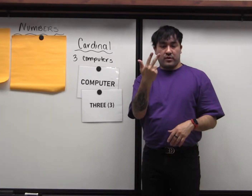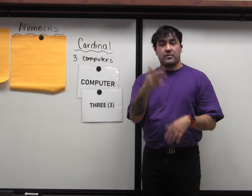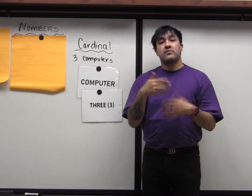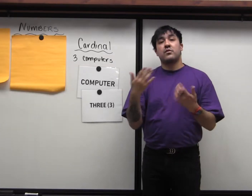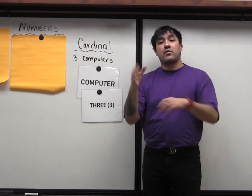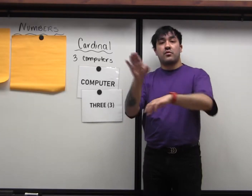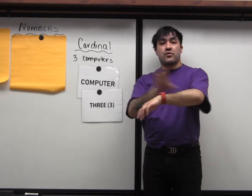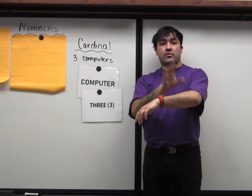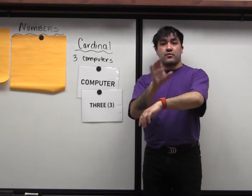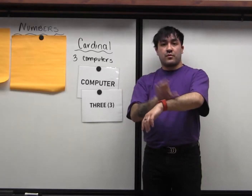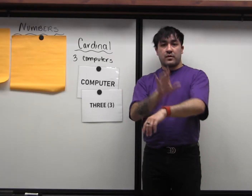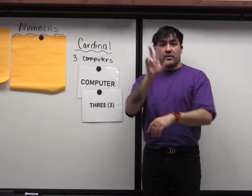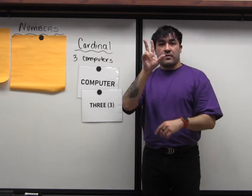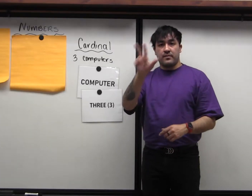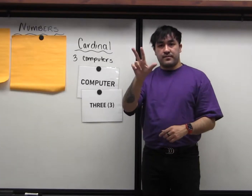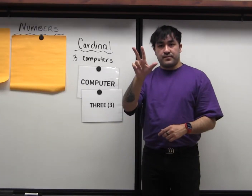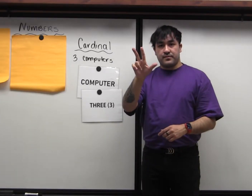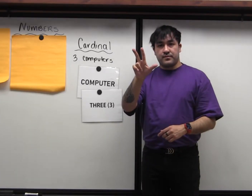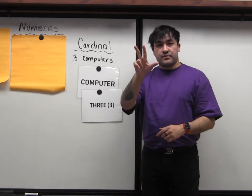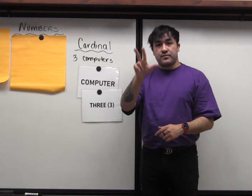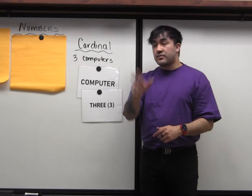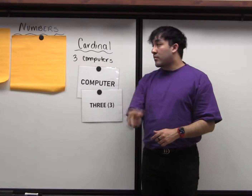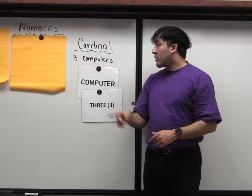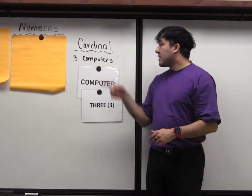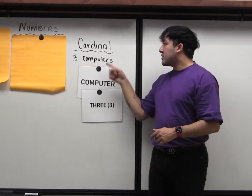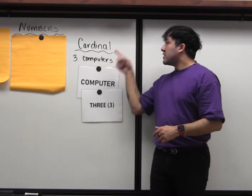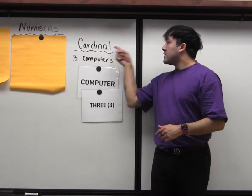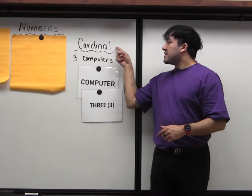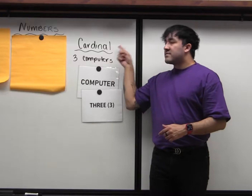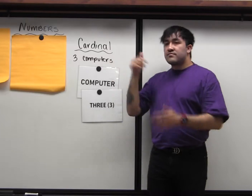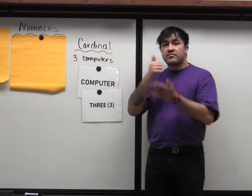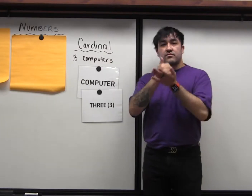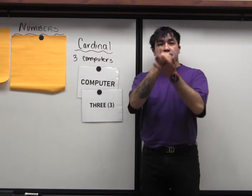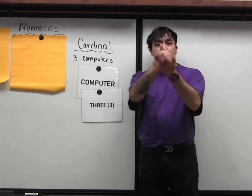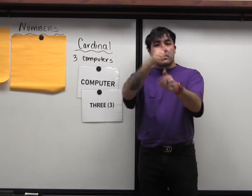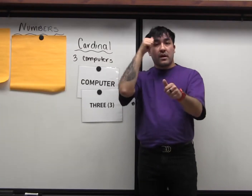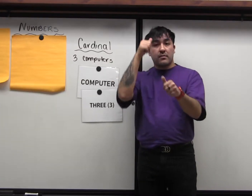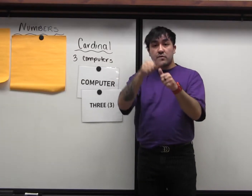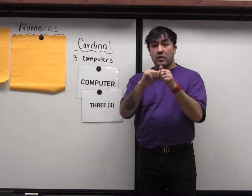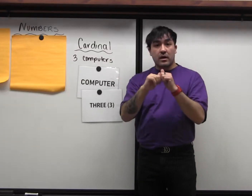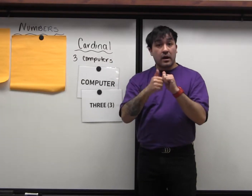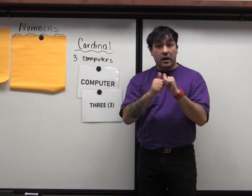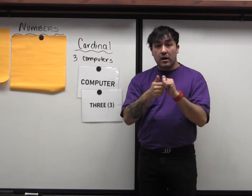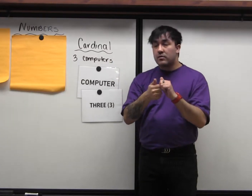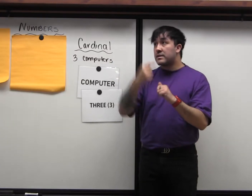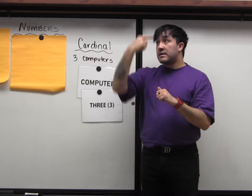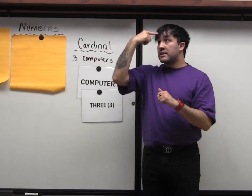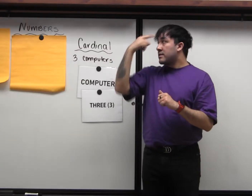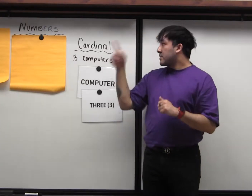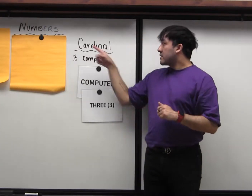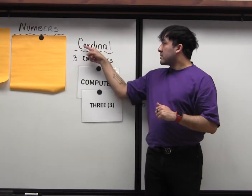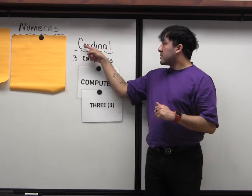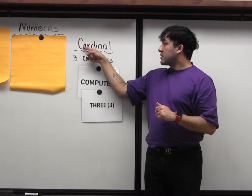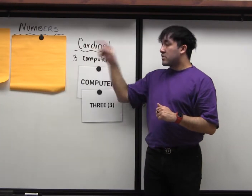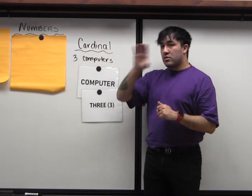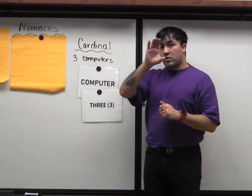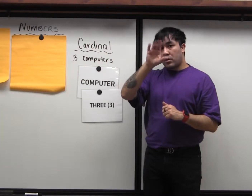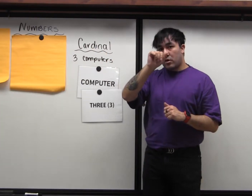doesn't matter how we sign this, so we can have our palm facing forward or backwards. And so what's a good way to